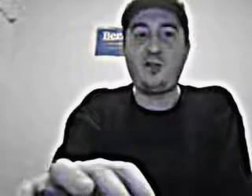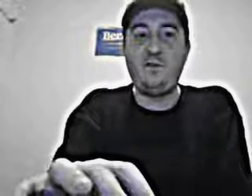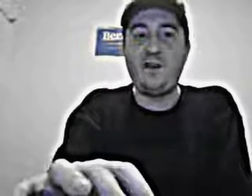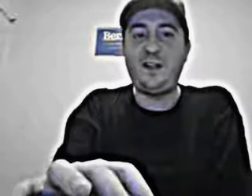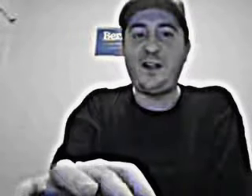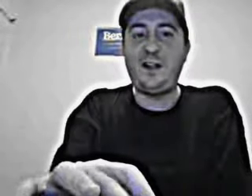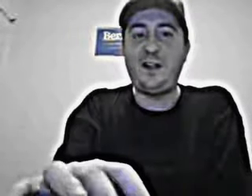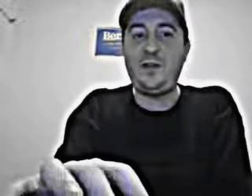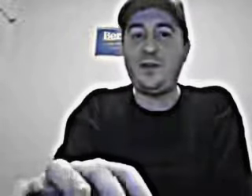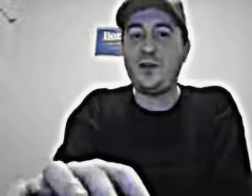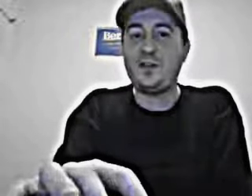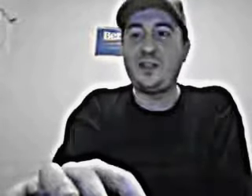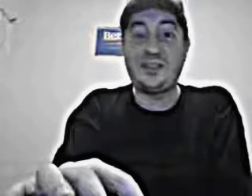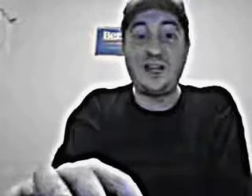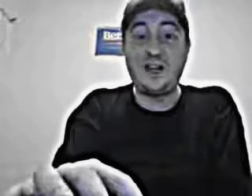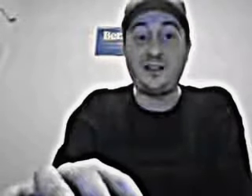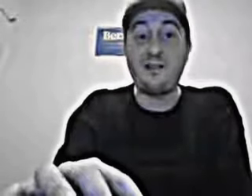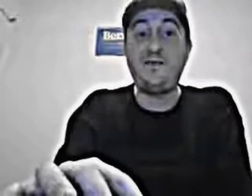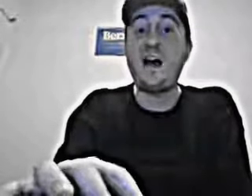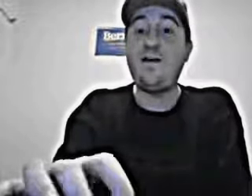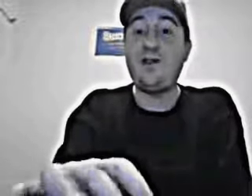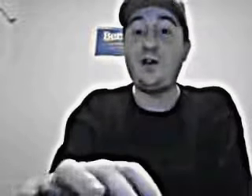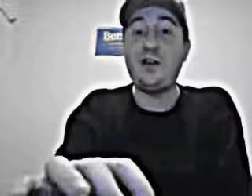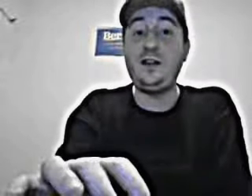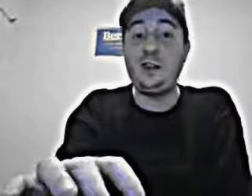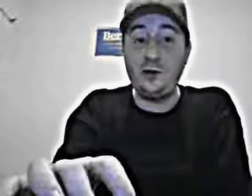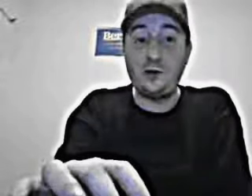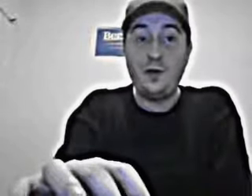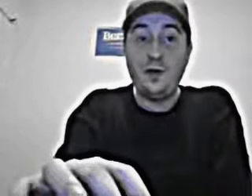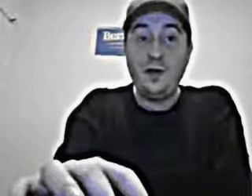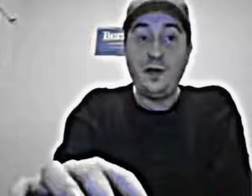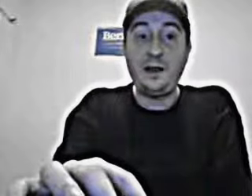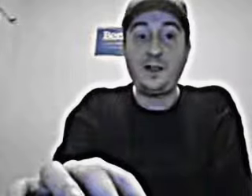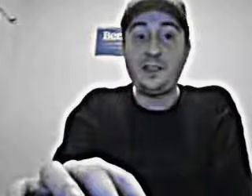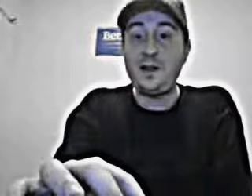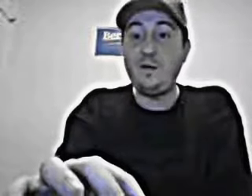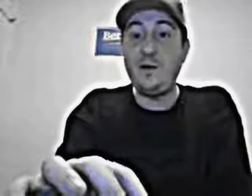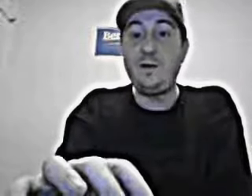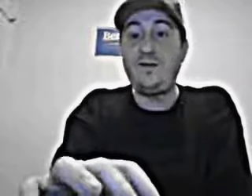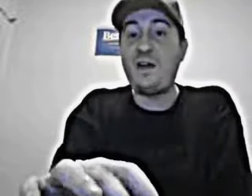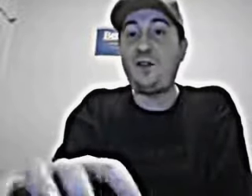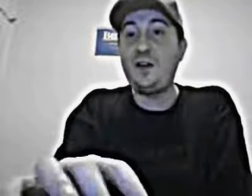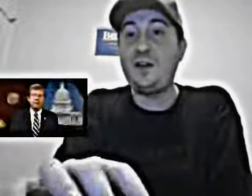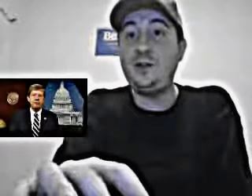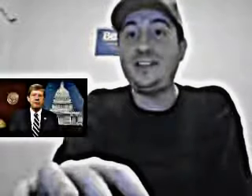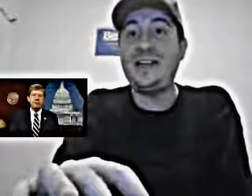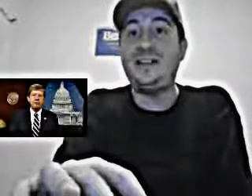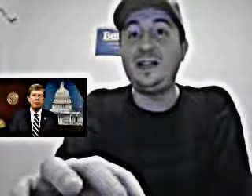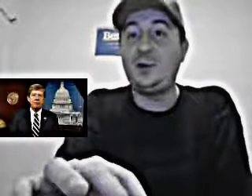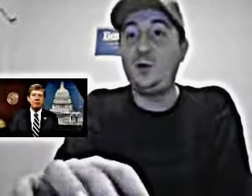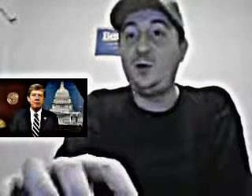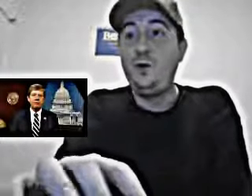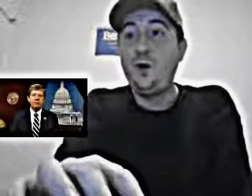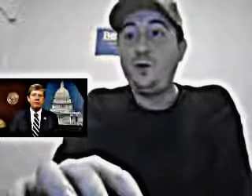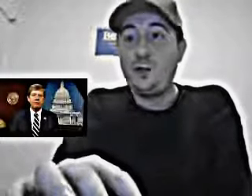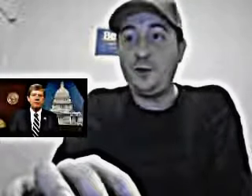258 and then there's senate 532 and the senate bill 532 is identical to